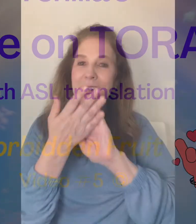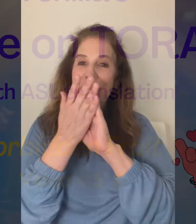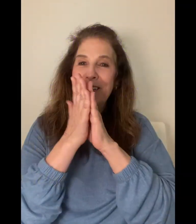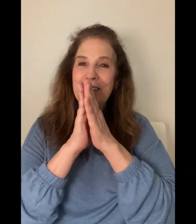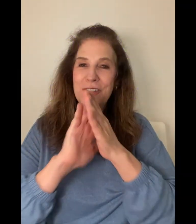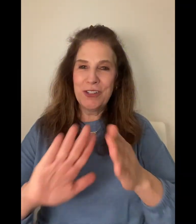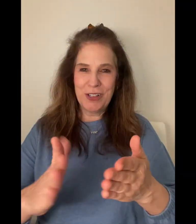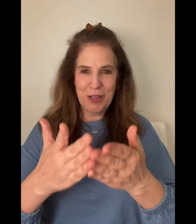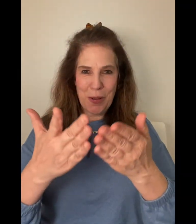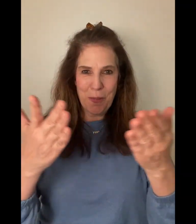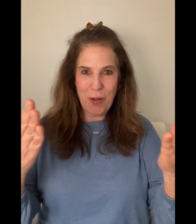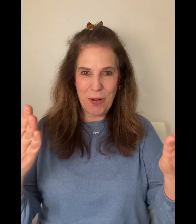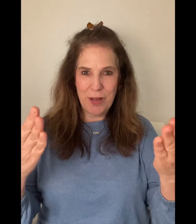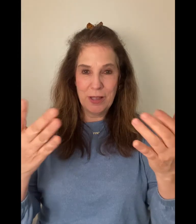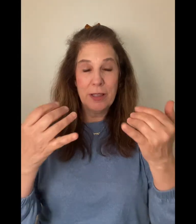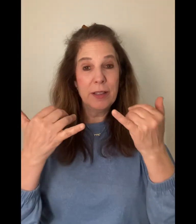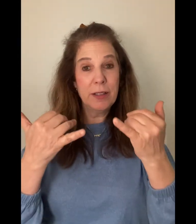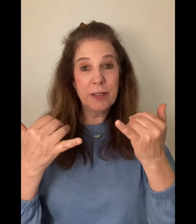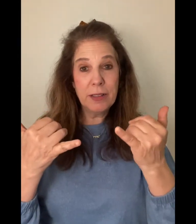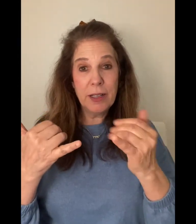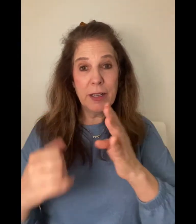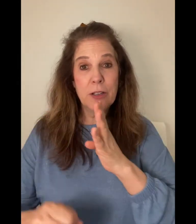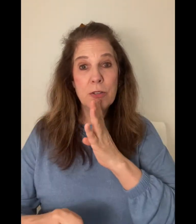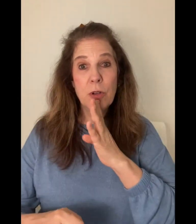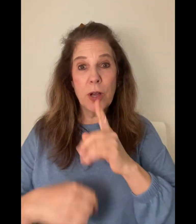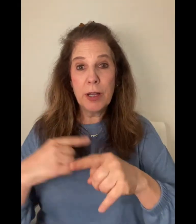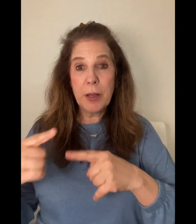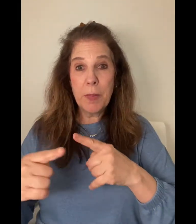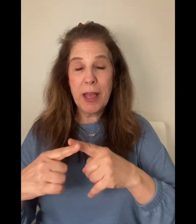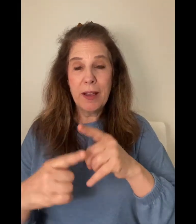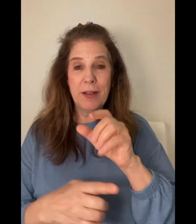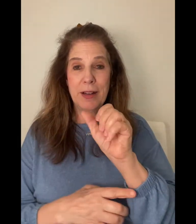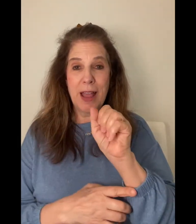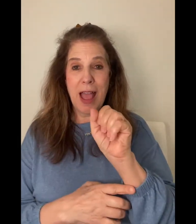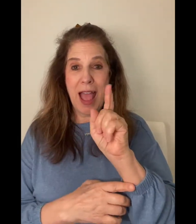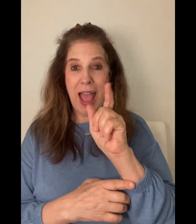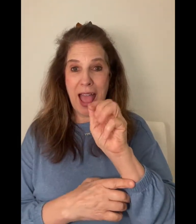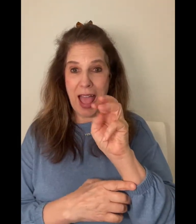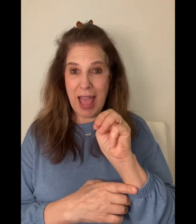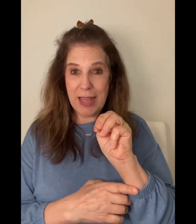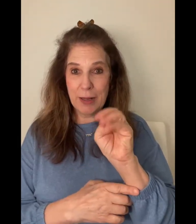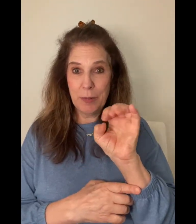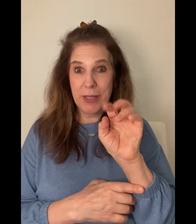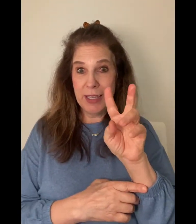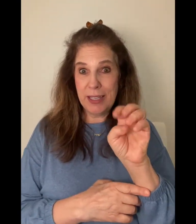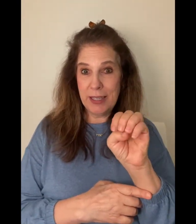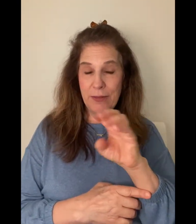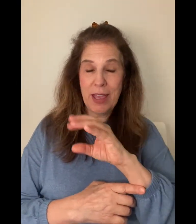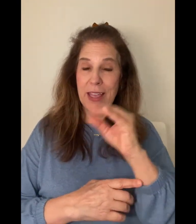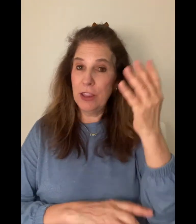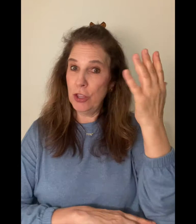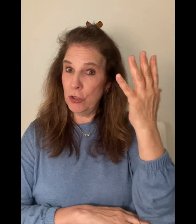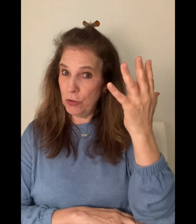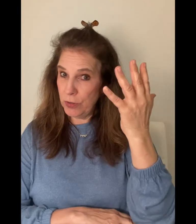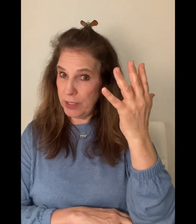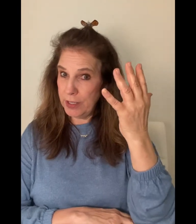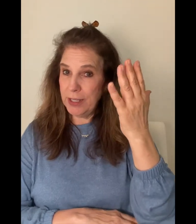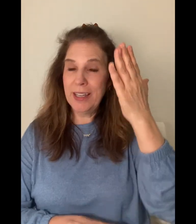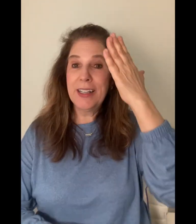Shalom to all. Today we talk about Adam and Eve and the tree of knowledge of good and evil, made